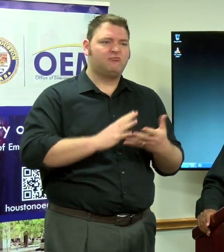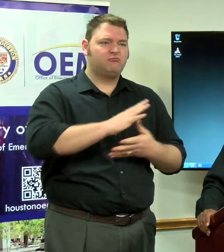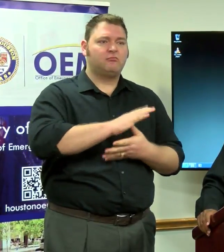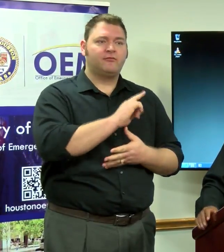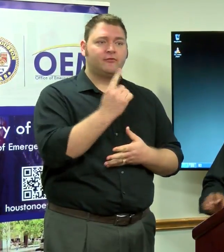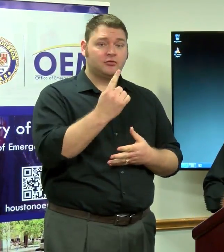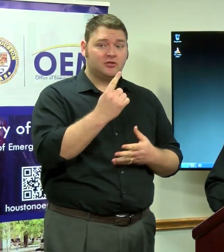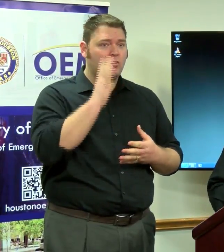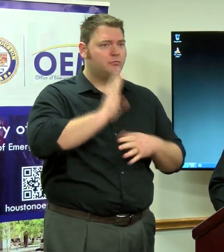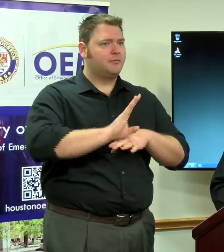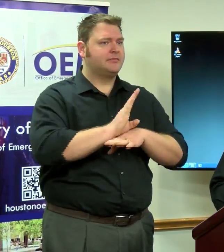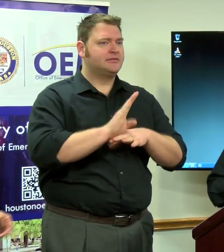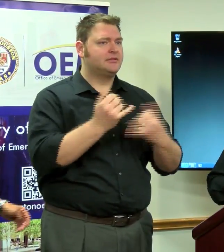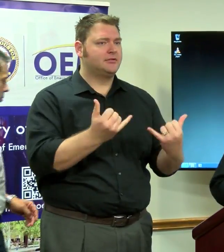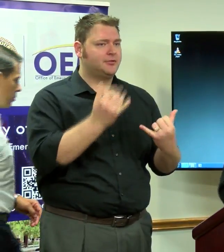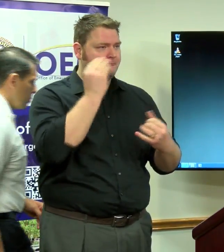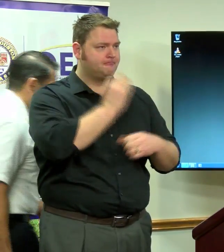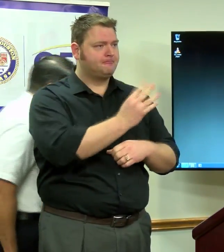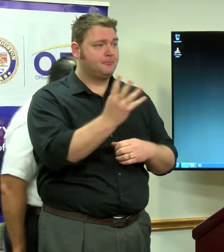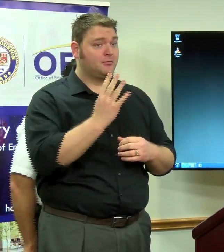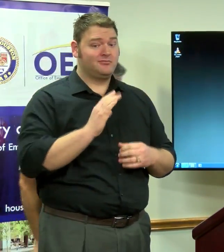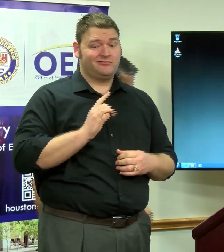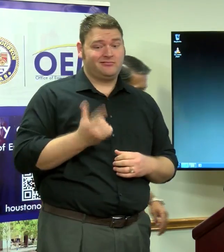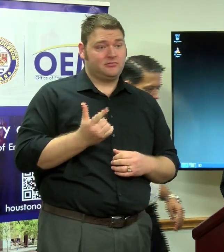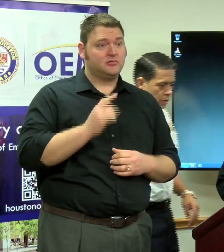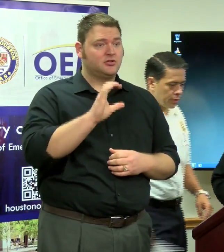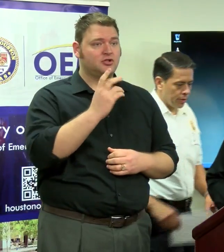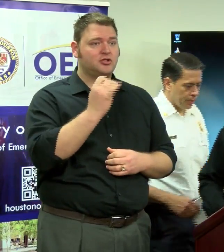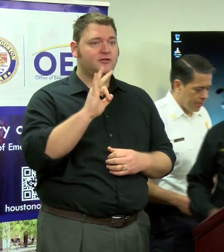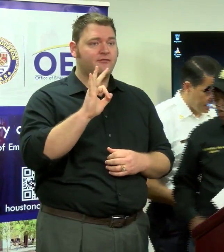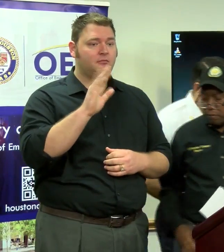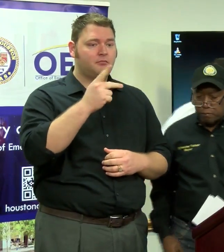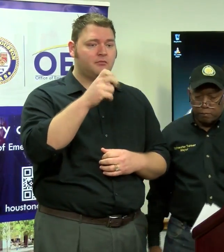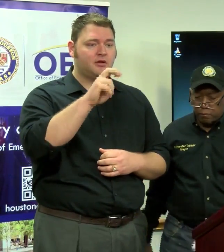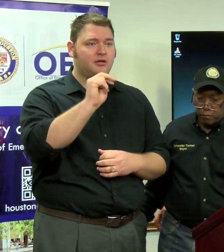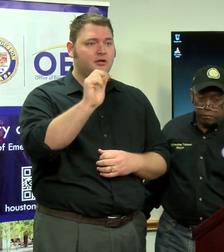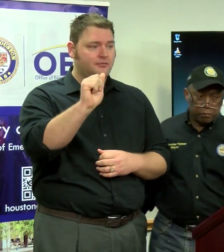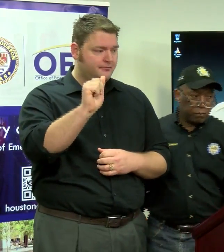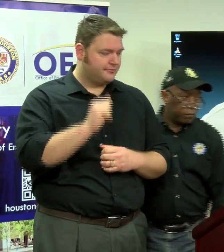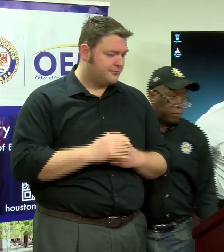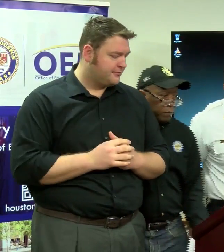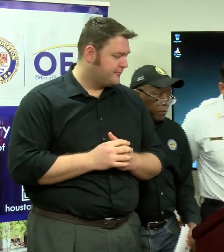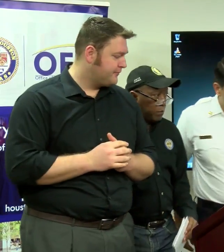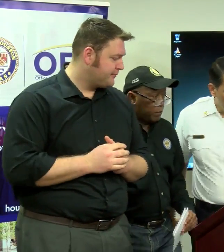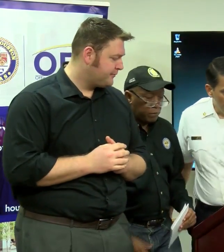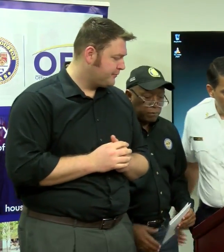Chief Pena, you want to start off and give us a report on where things are there? Yes, sir.